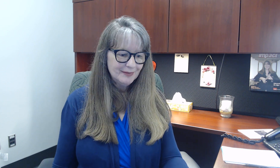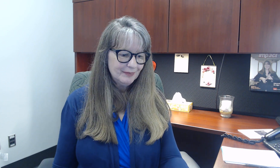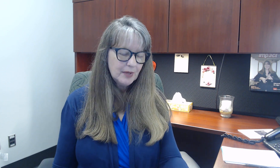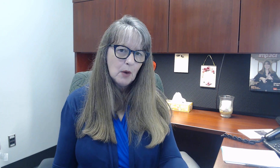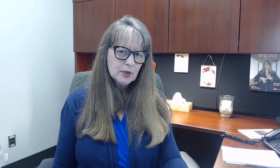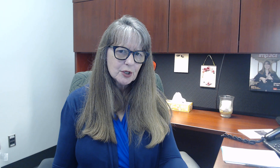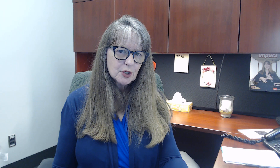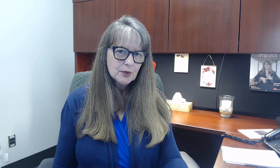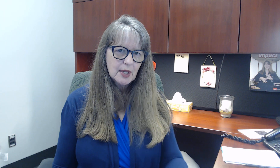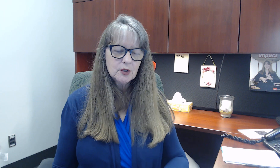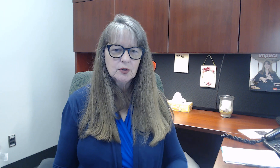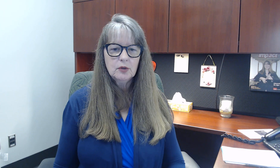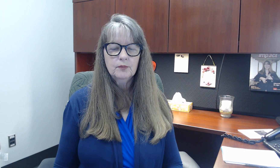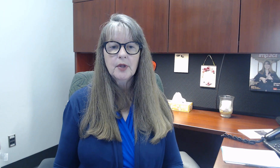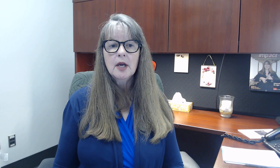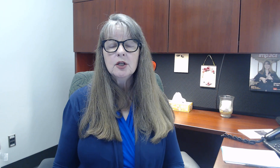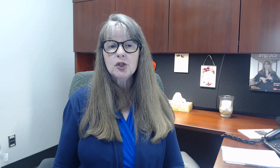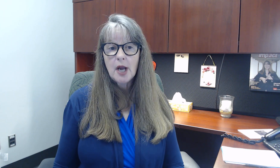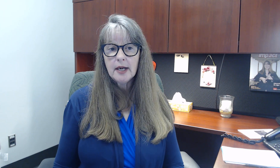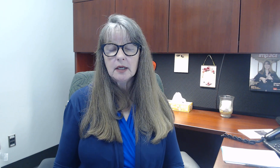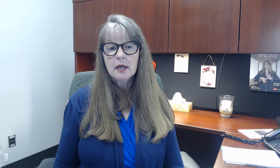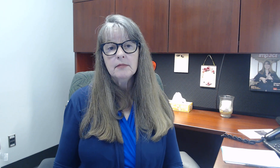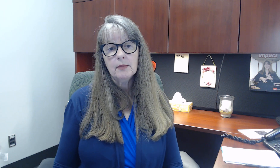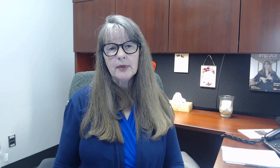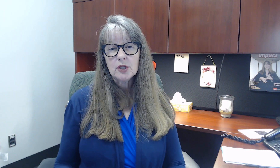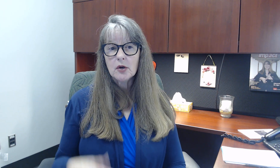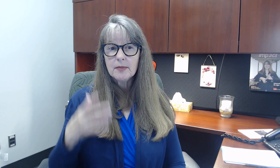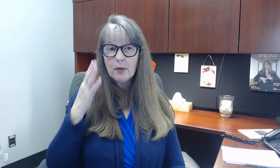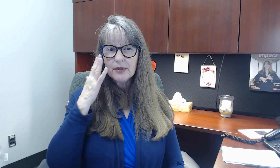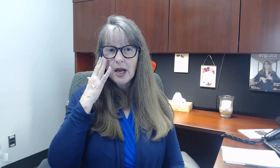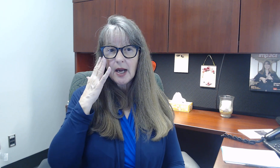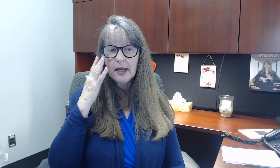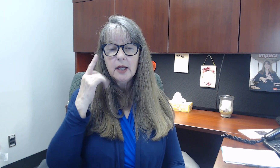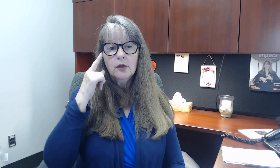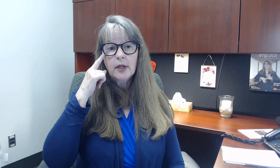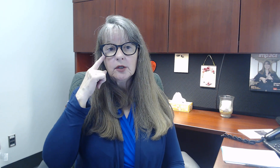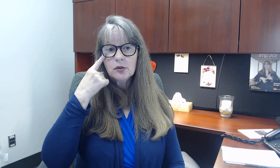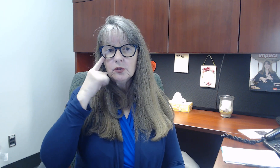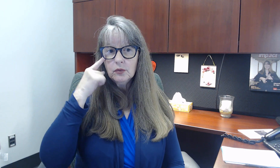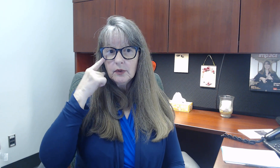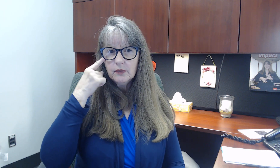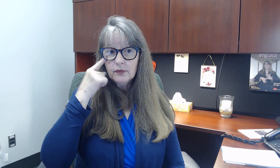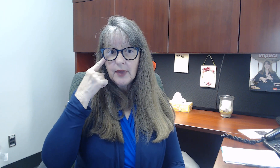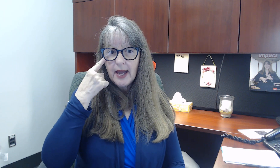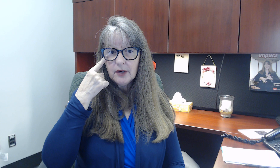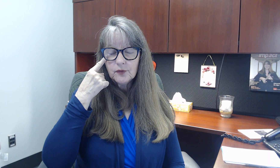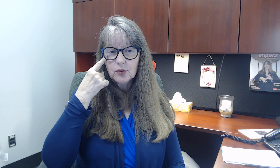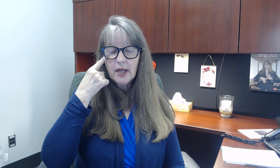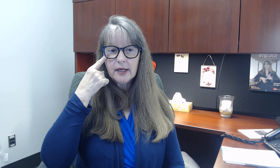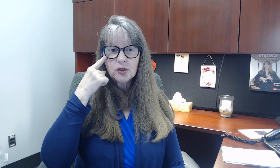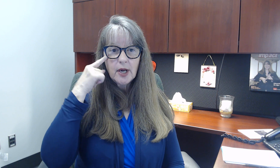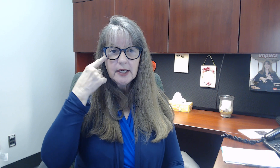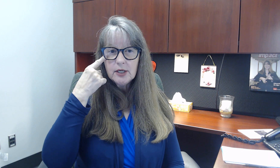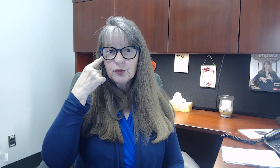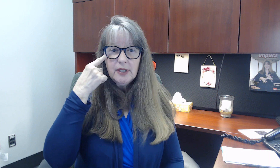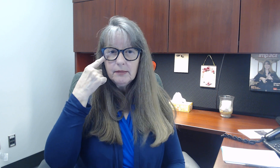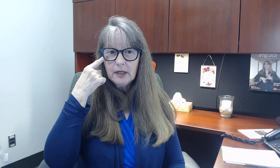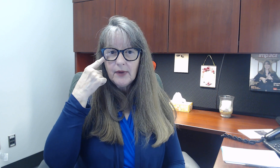But I wanted to show that to you. China. Remember we talked about with the eye, they can do that for like Chinese or anybody of